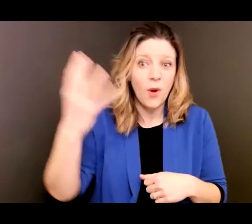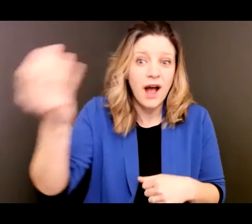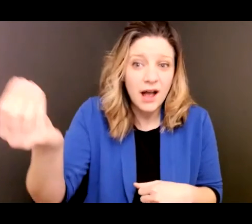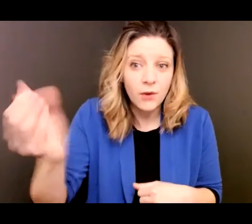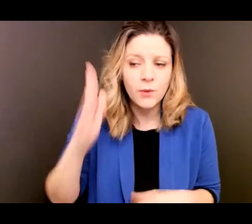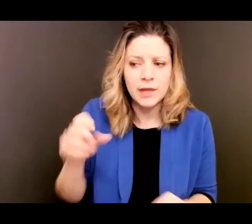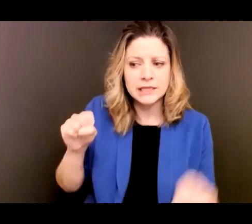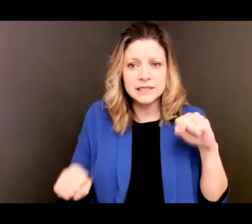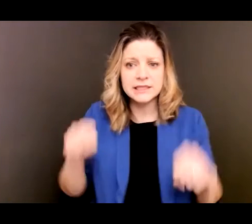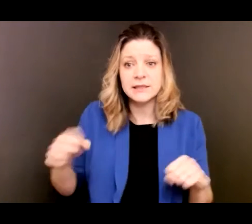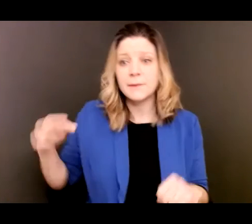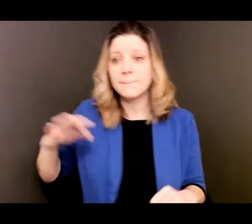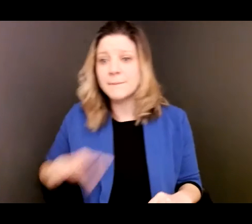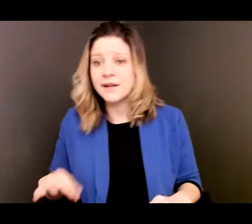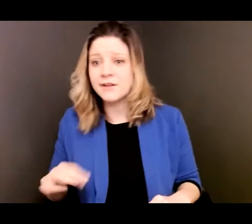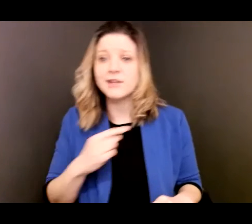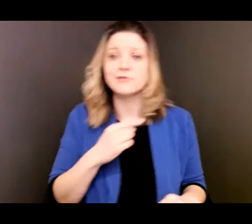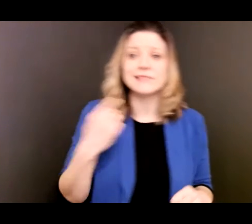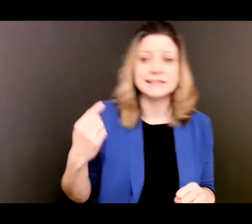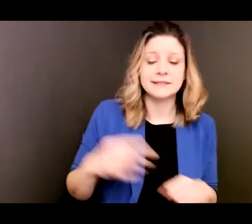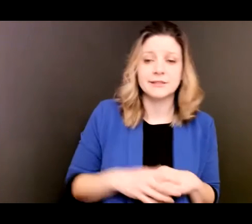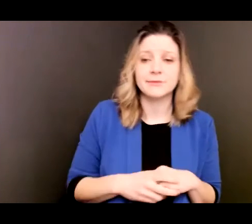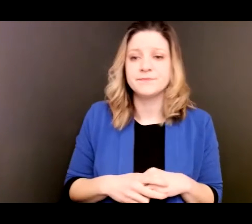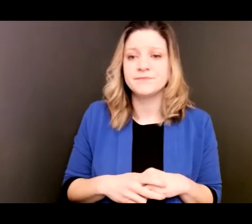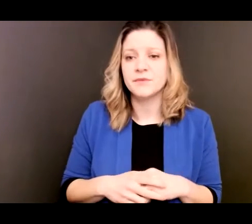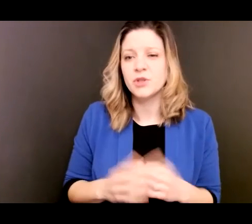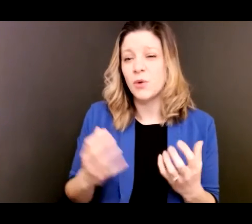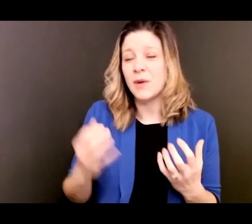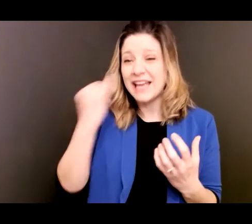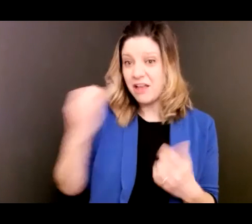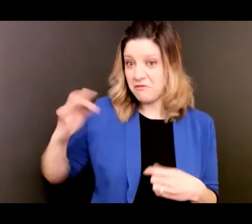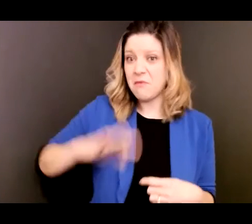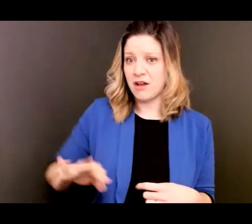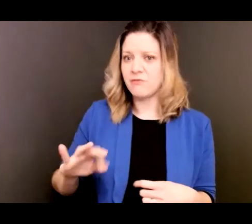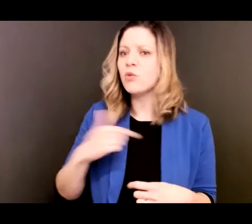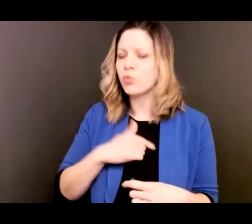changes if we find circumstances are favorable.